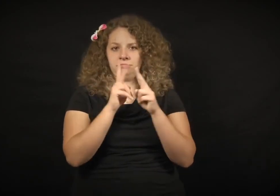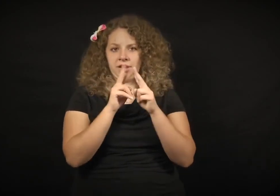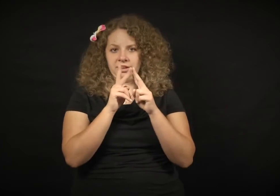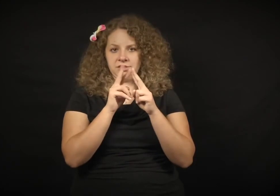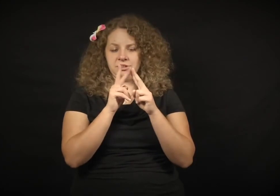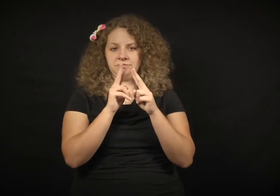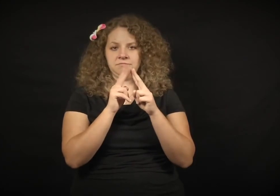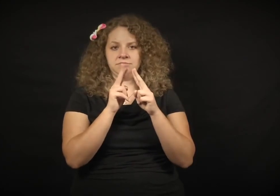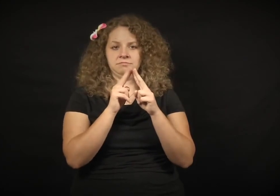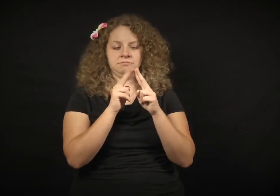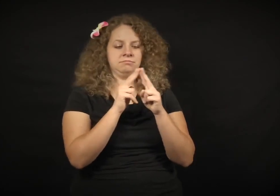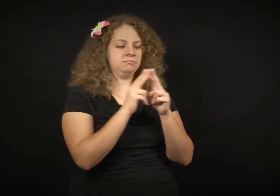either,